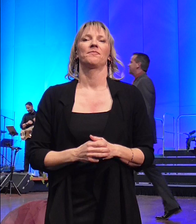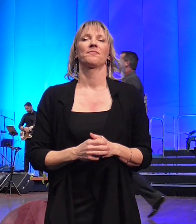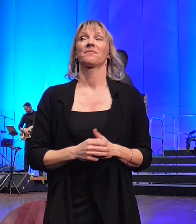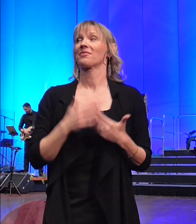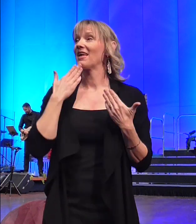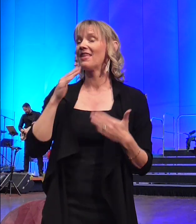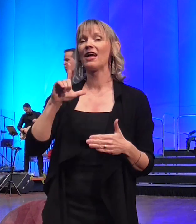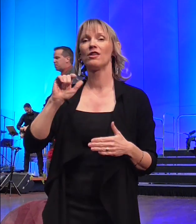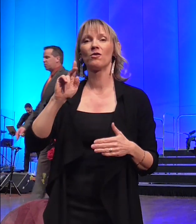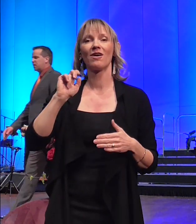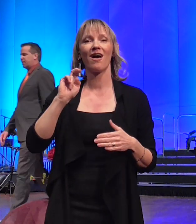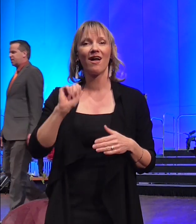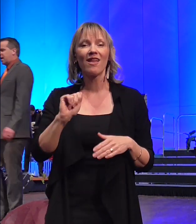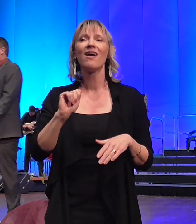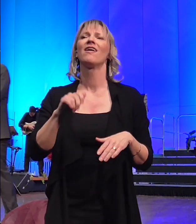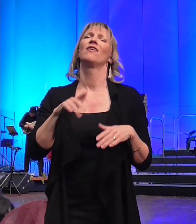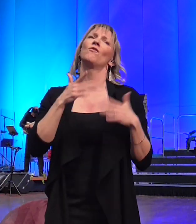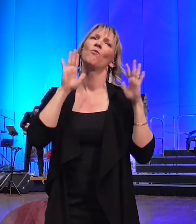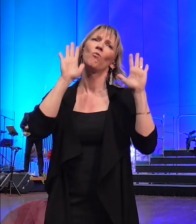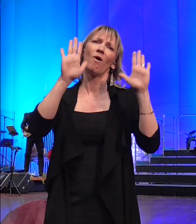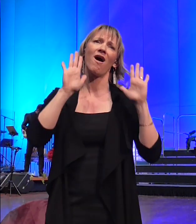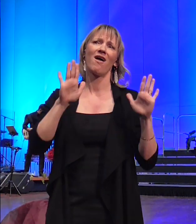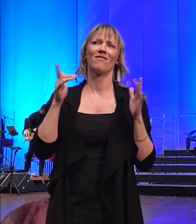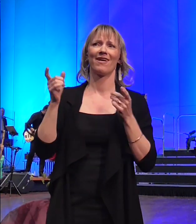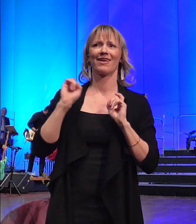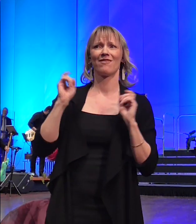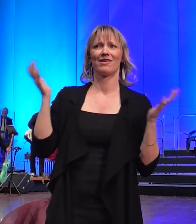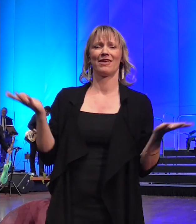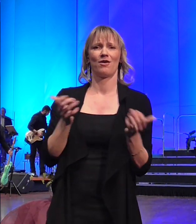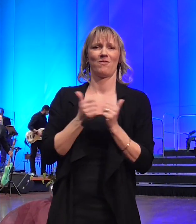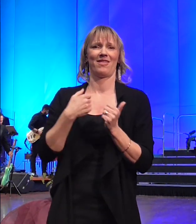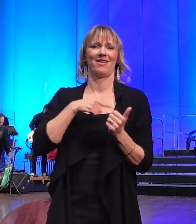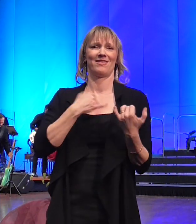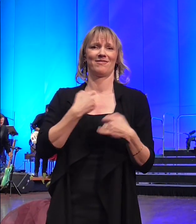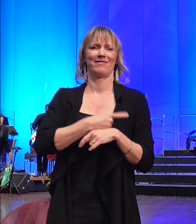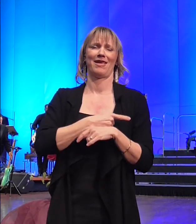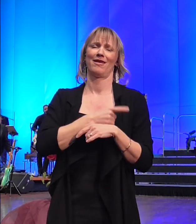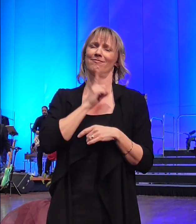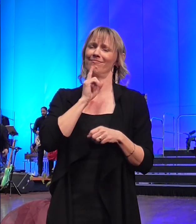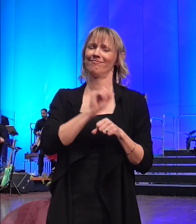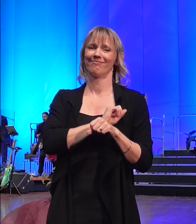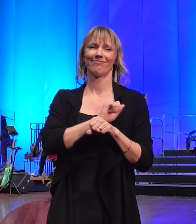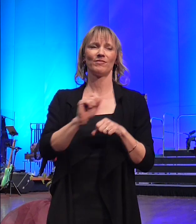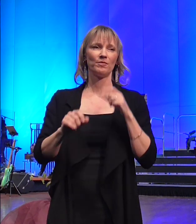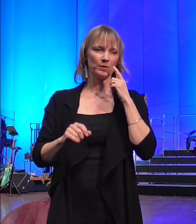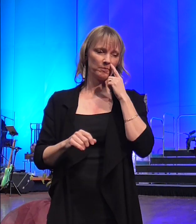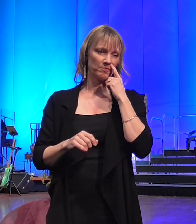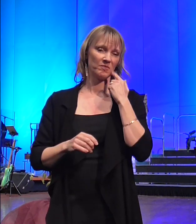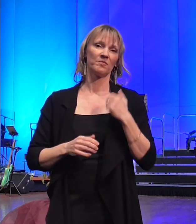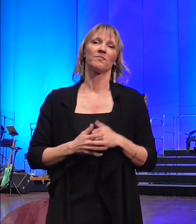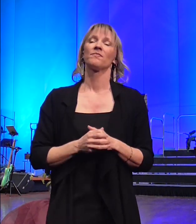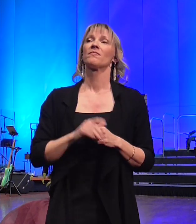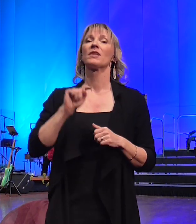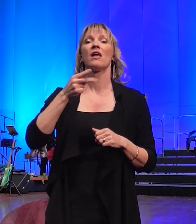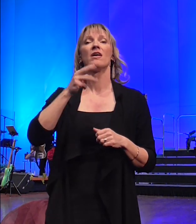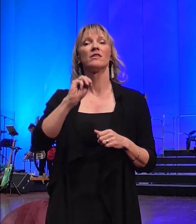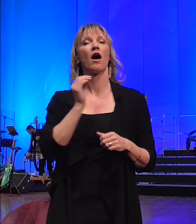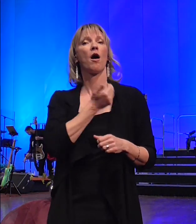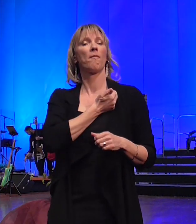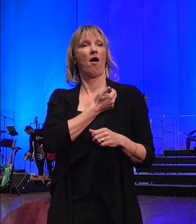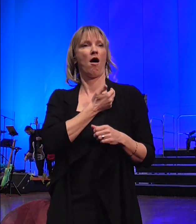Thank you, Lakana. What a wonderful gift to have you here with us today. Absolutely. Thank you, Tom and our